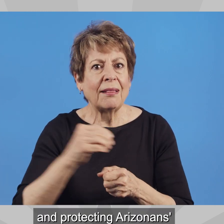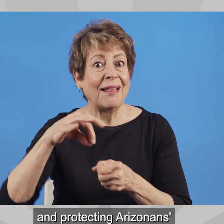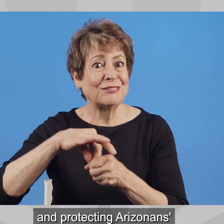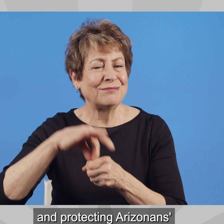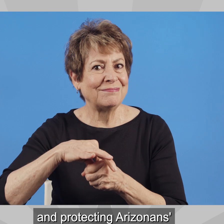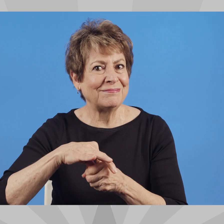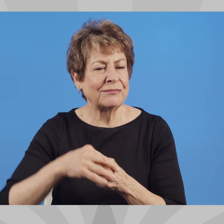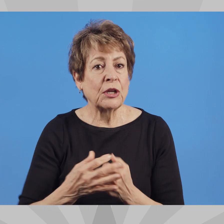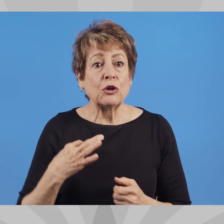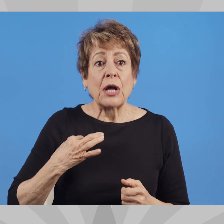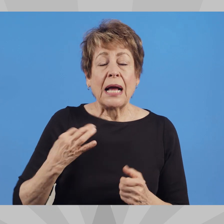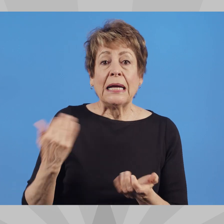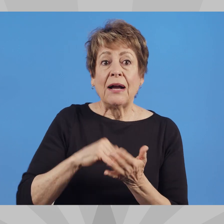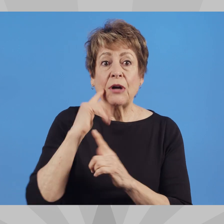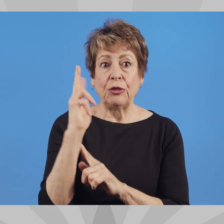and elections.